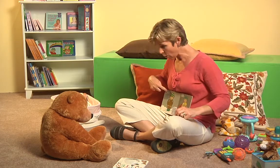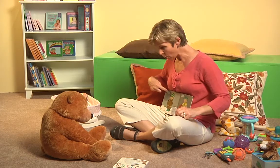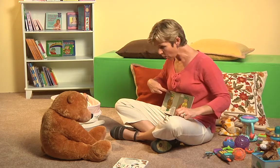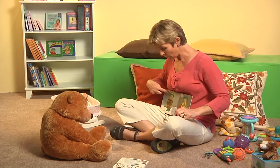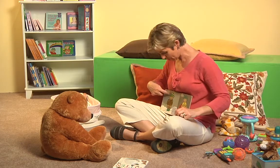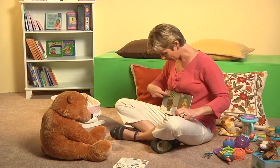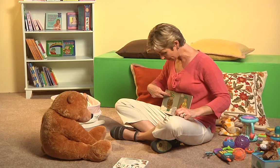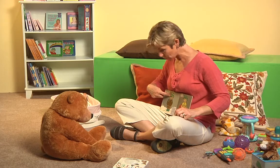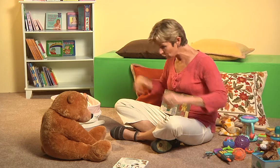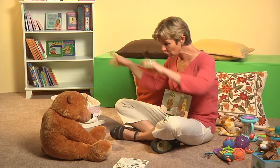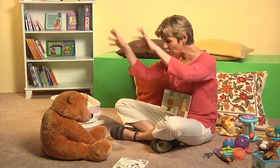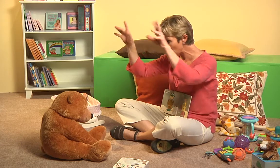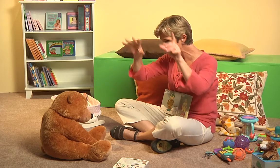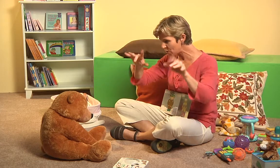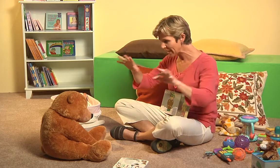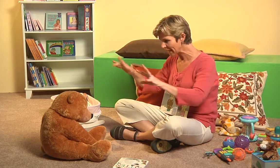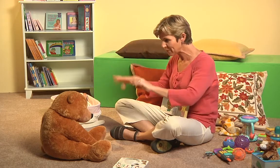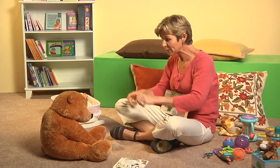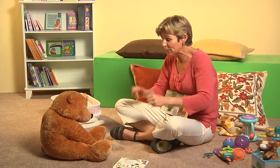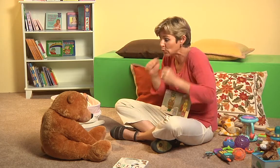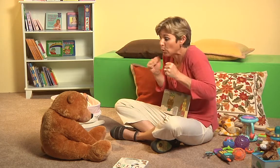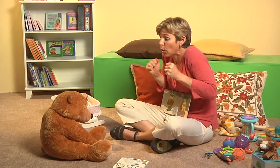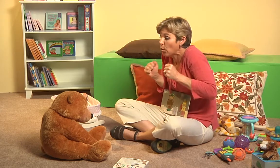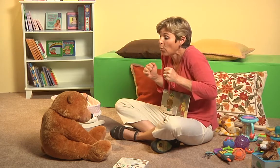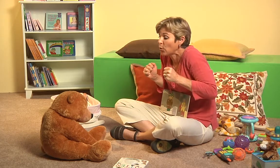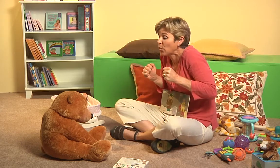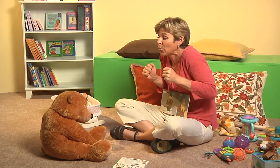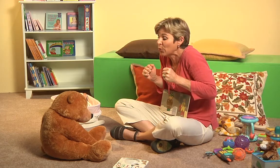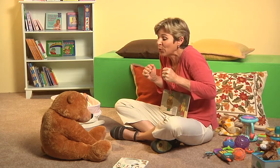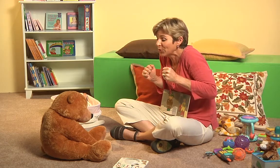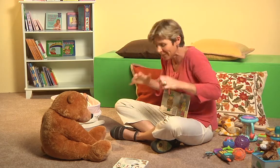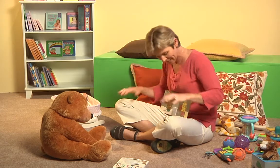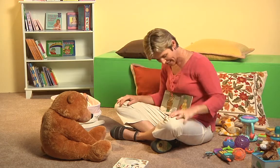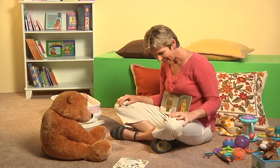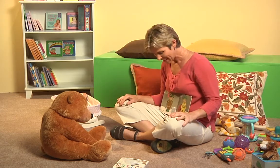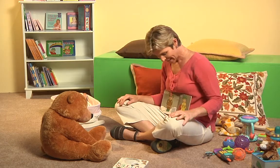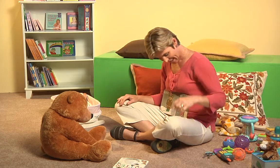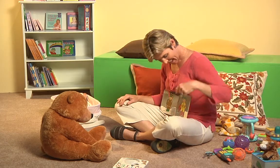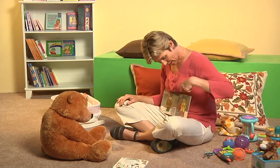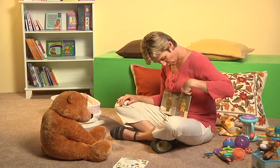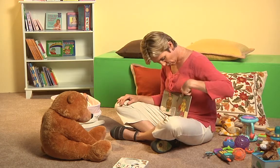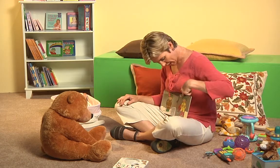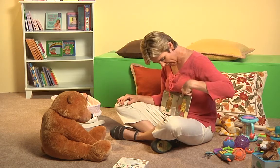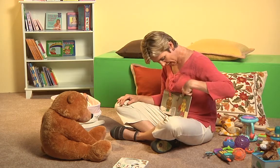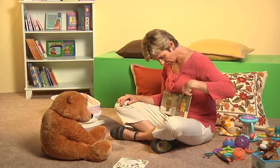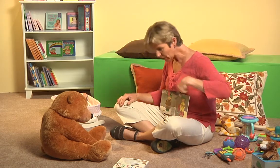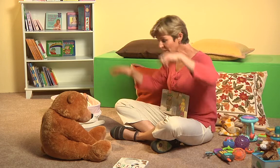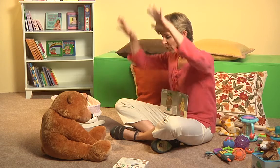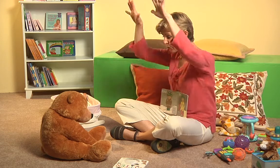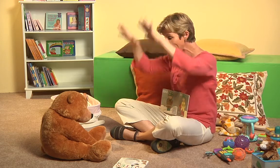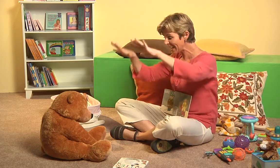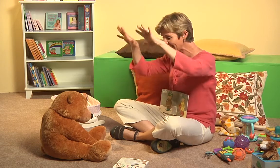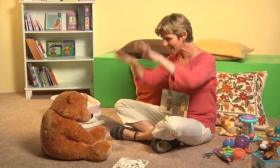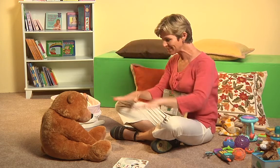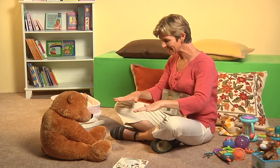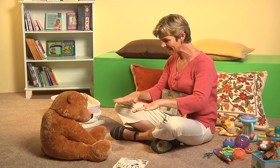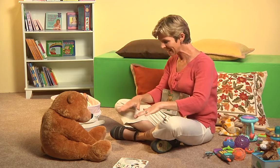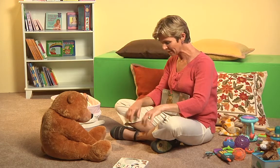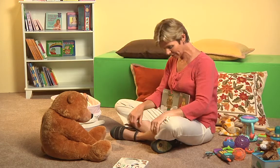Oh, it's snowing. It must be so cold. Rain. Look at the rain coming down.